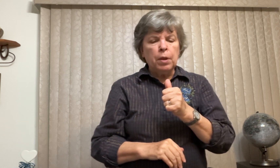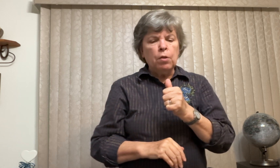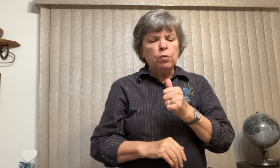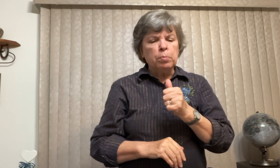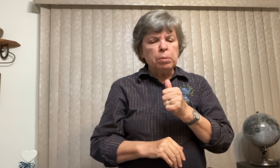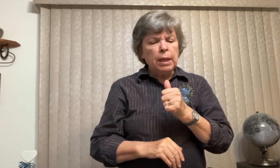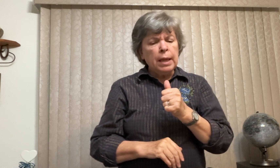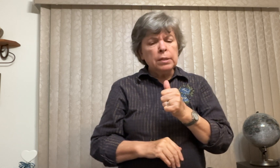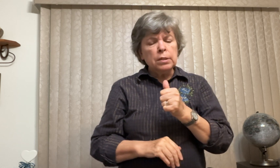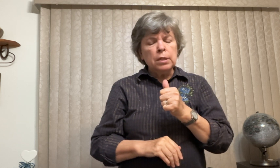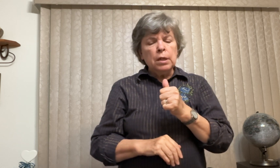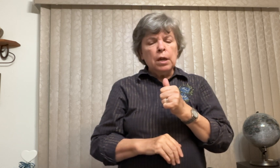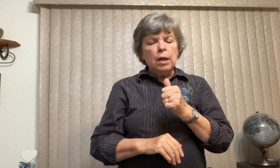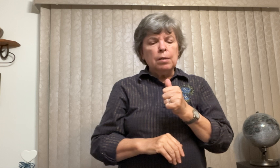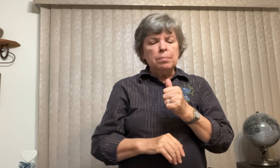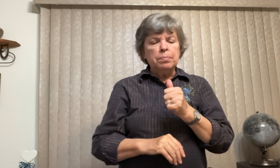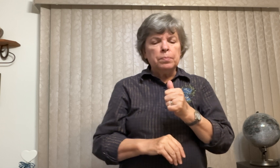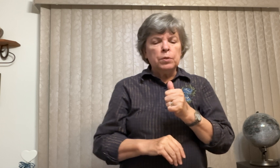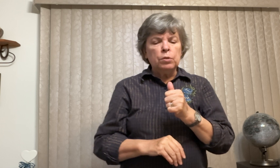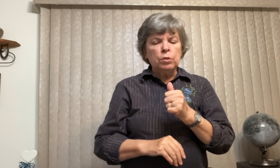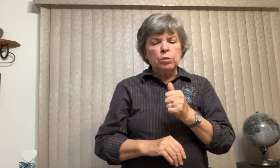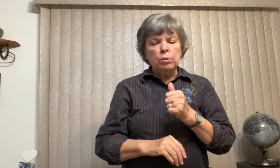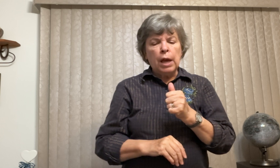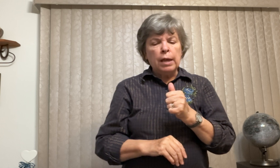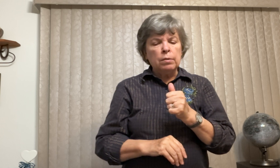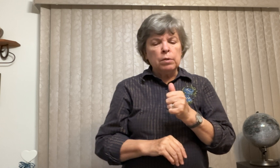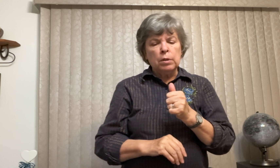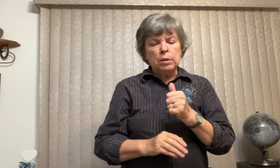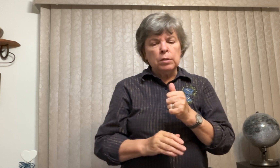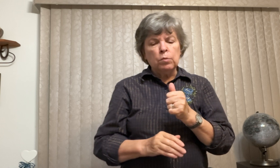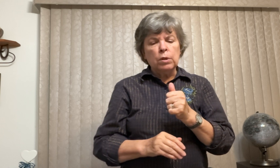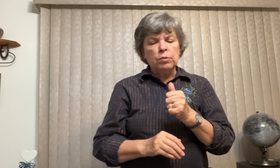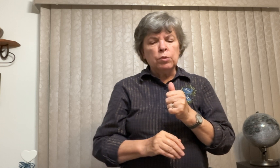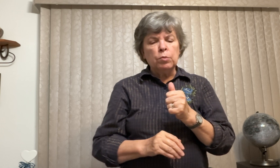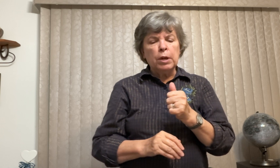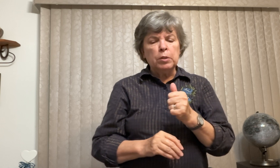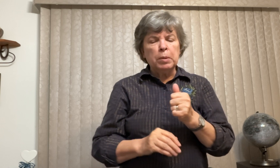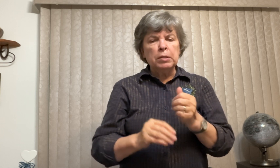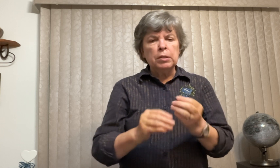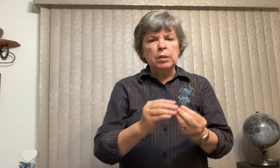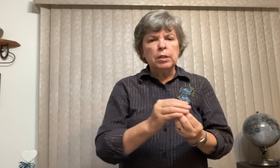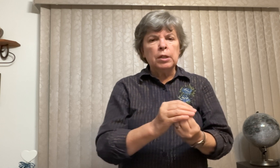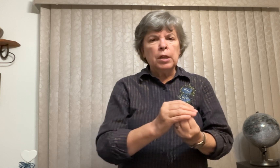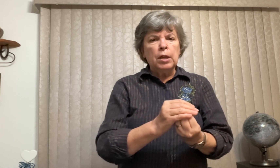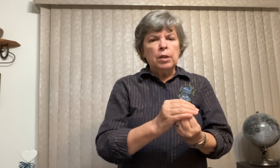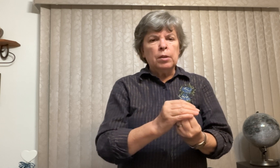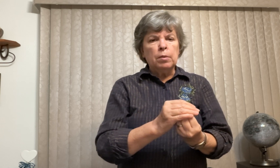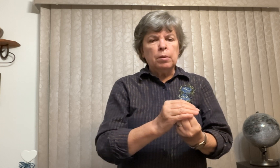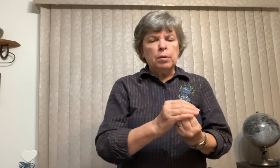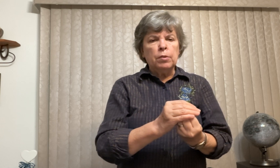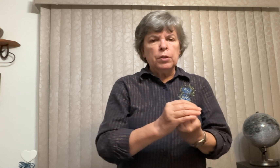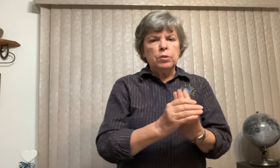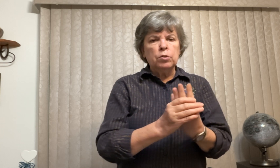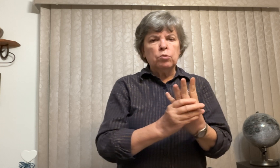For plant, you could do that in one of two ways. Basically, this is